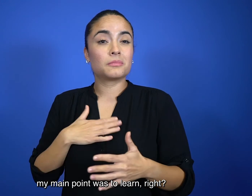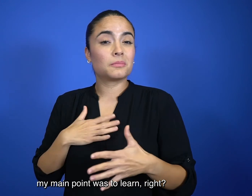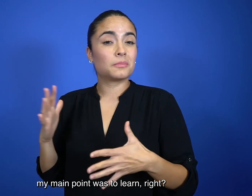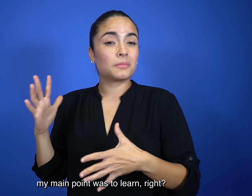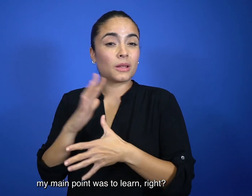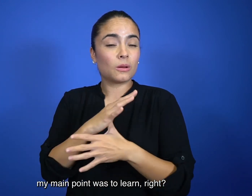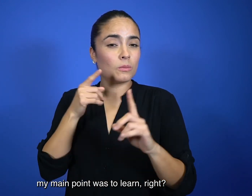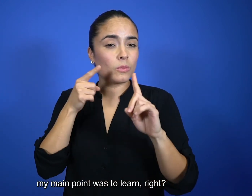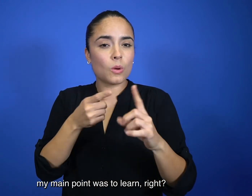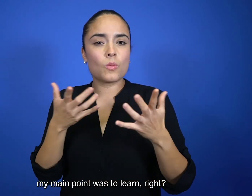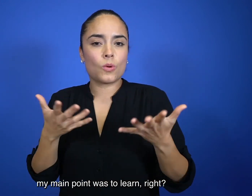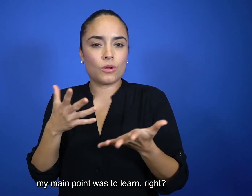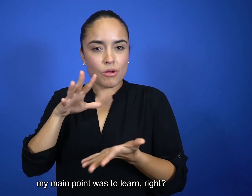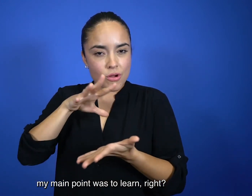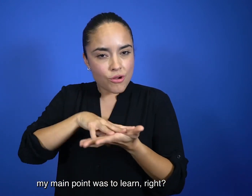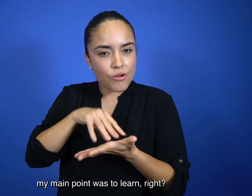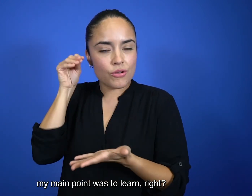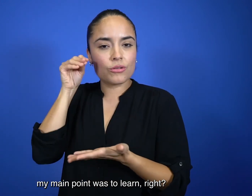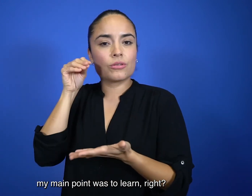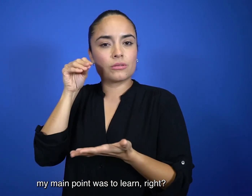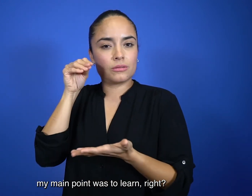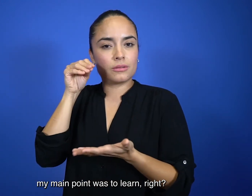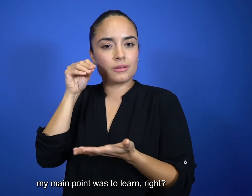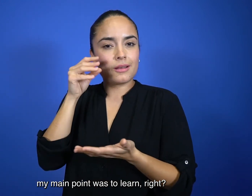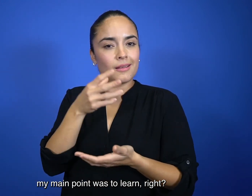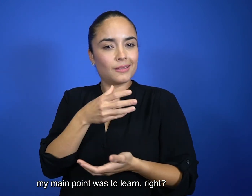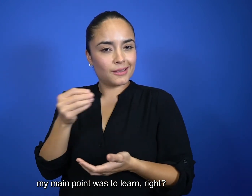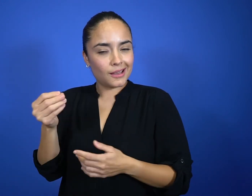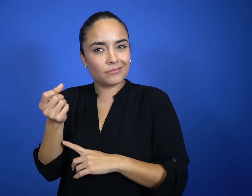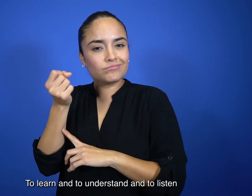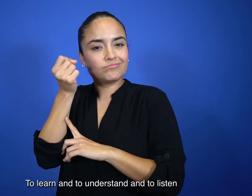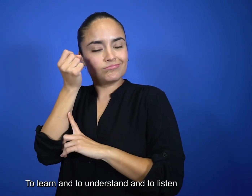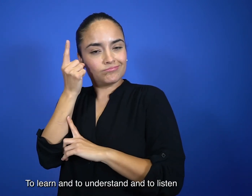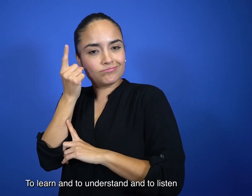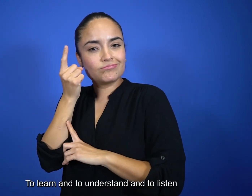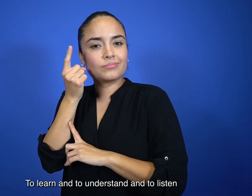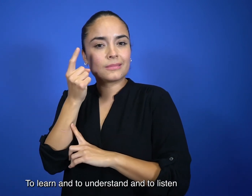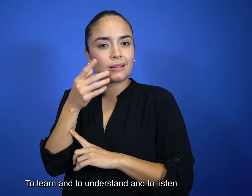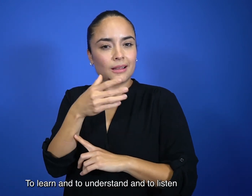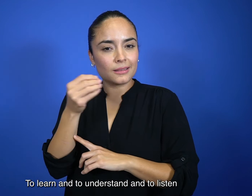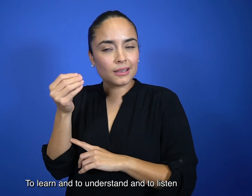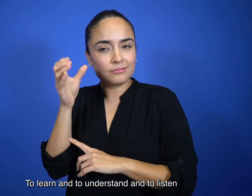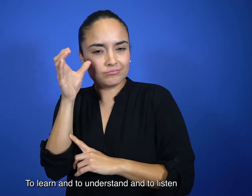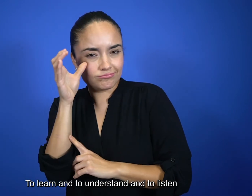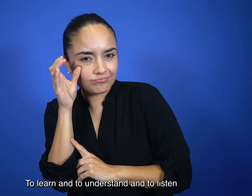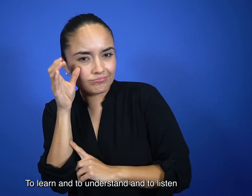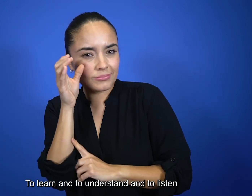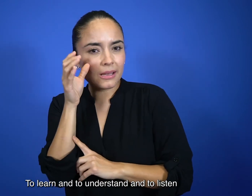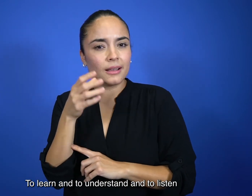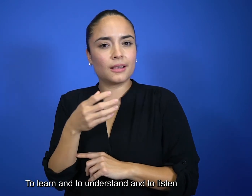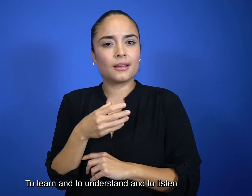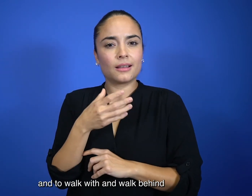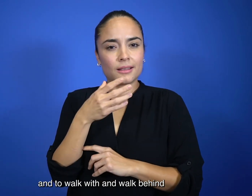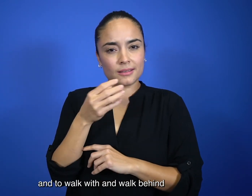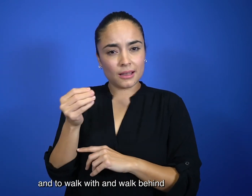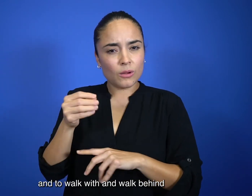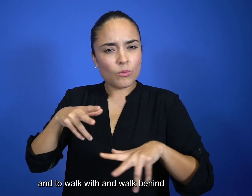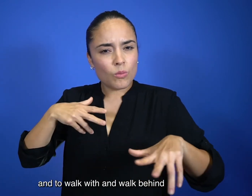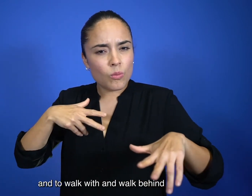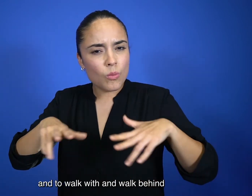main point was to learn, right? To learn and to understand and to listen